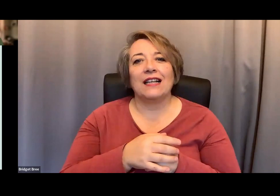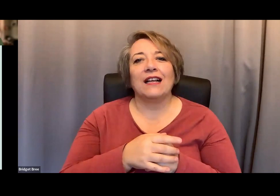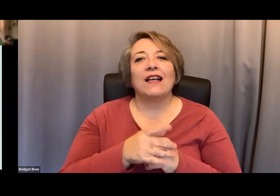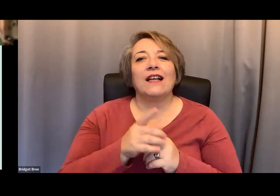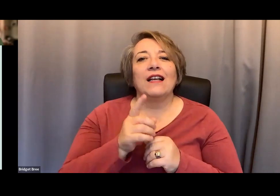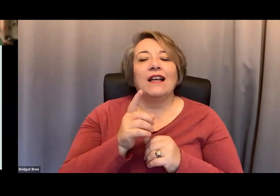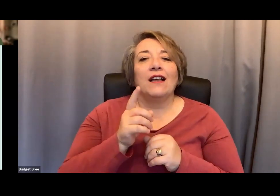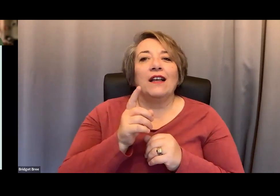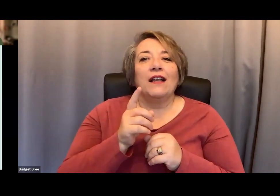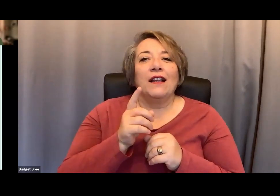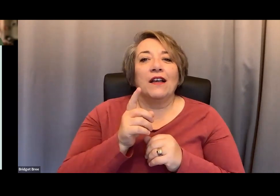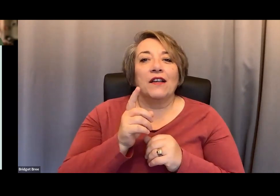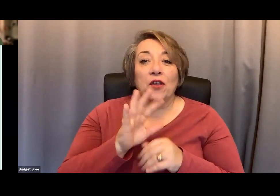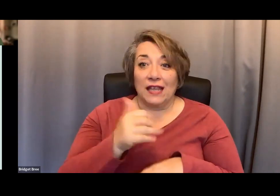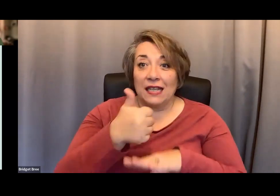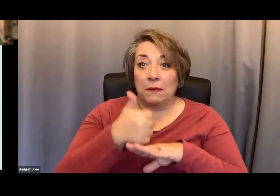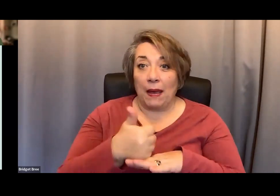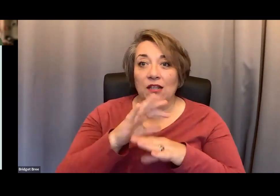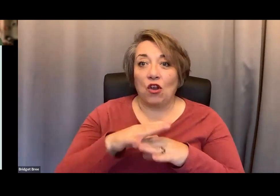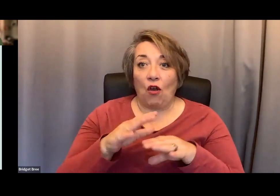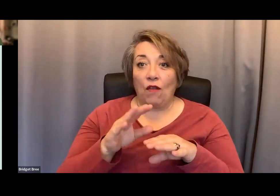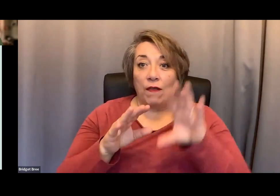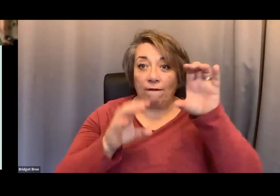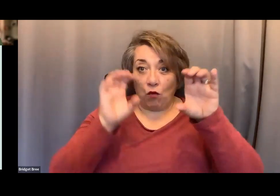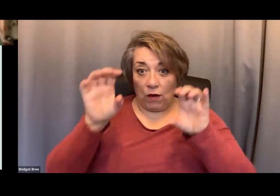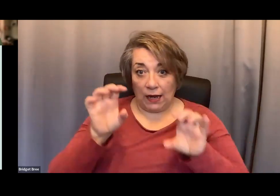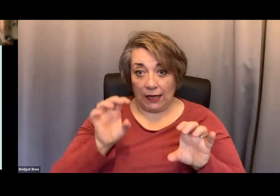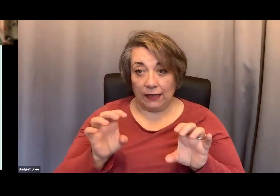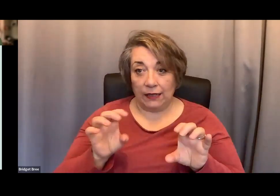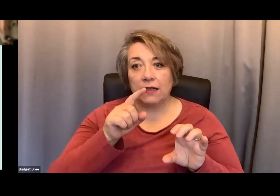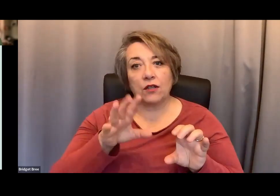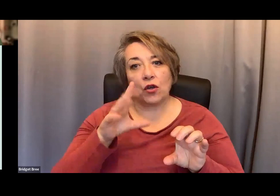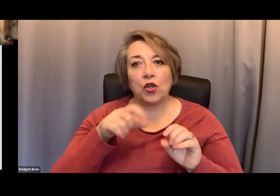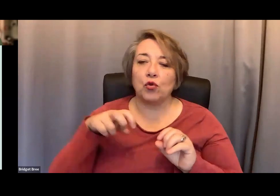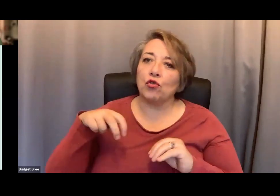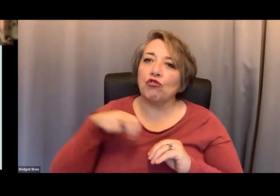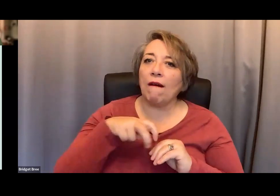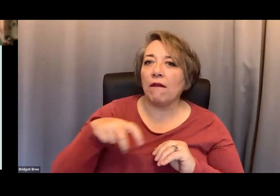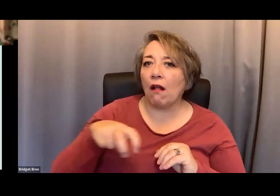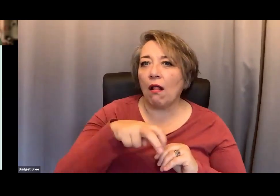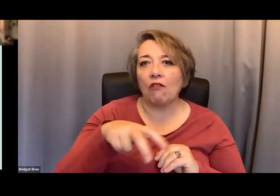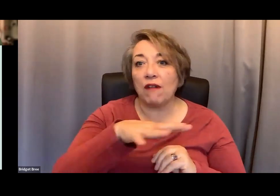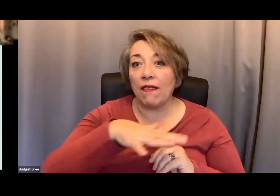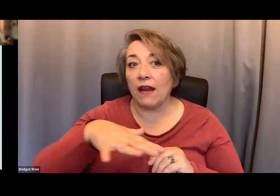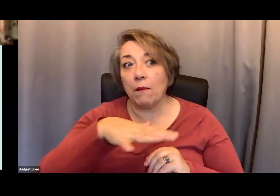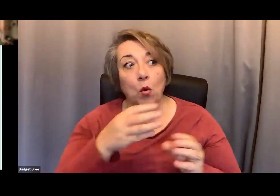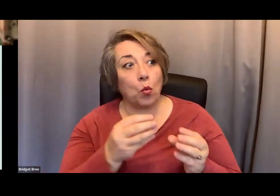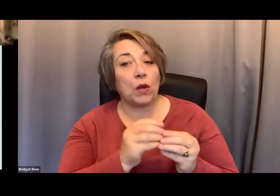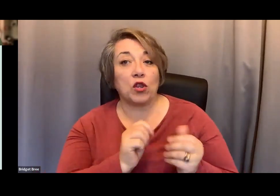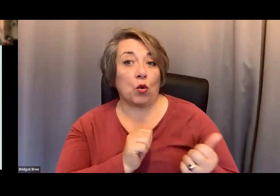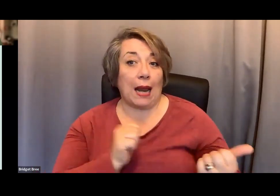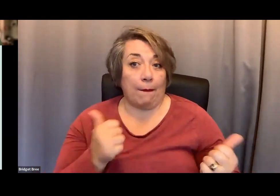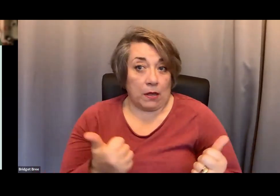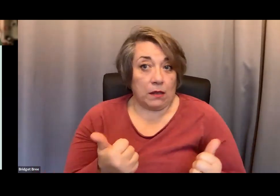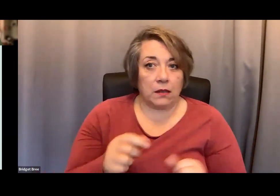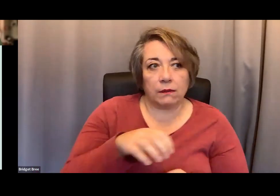four lens framework. So this canvas can be used to kind of go on a journey around your neighbourhood with neighbours and participants, each